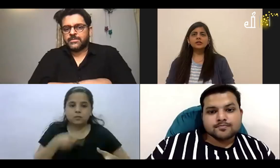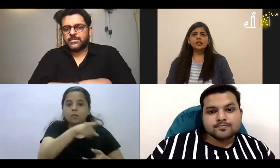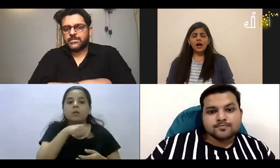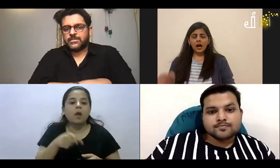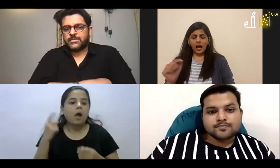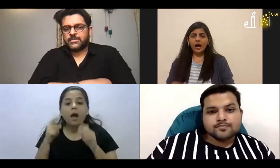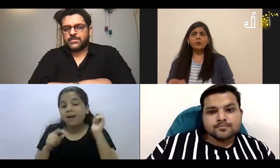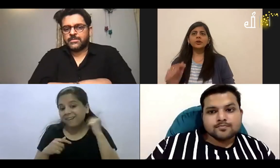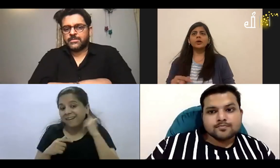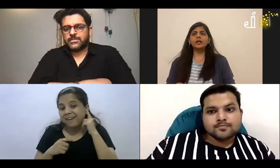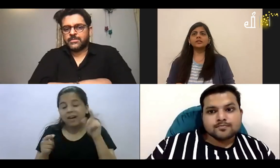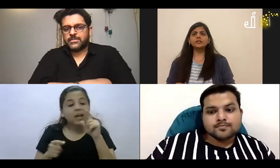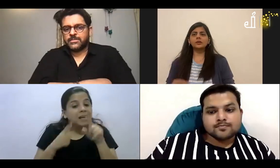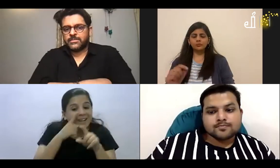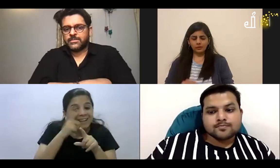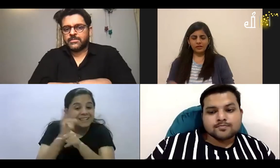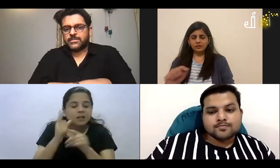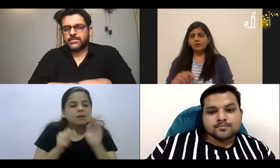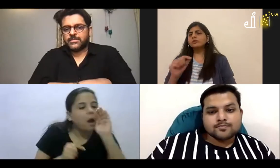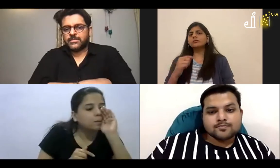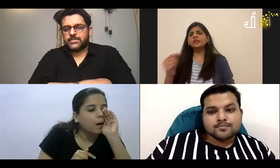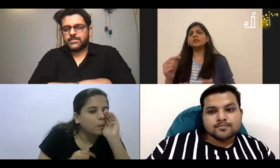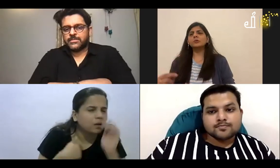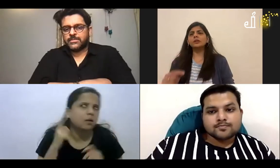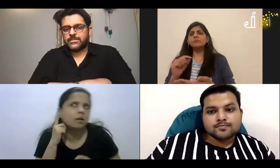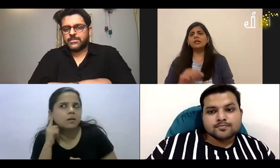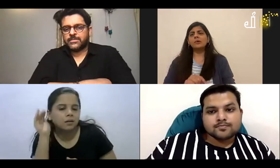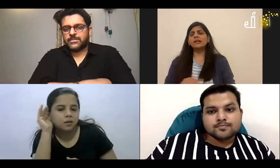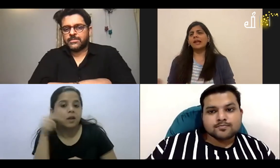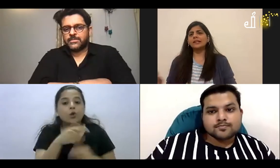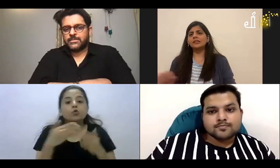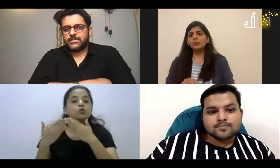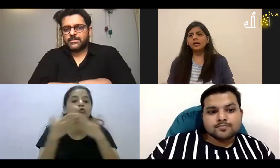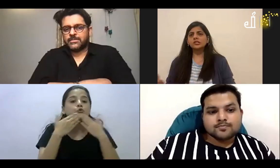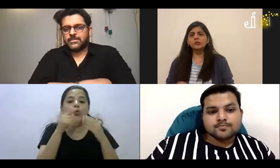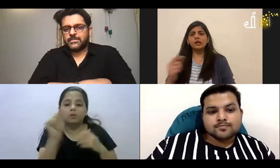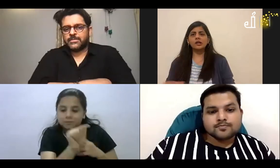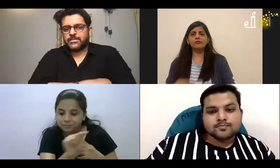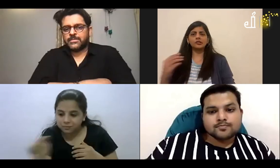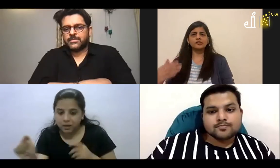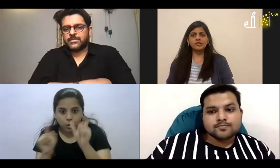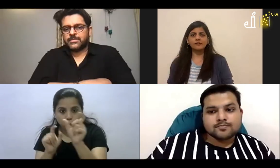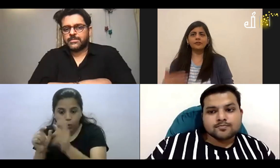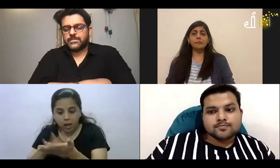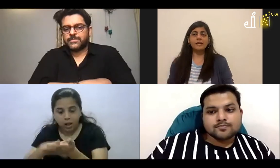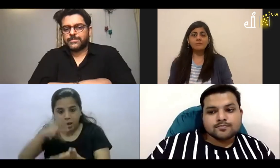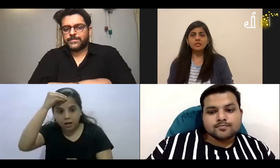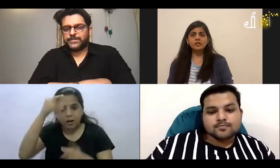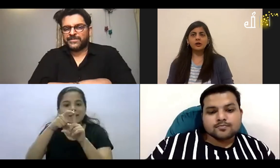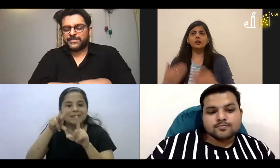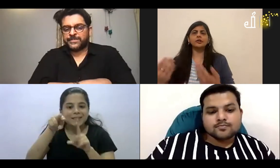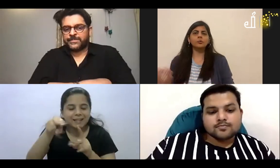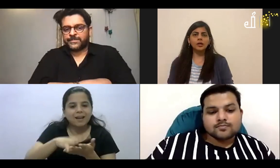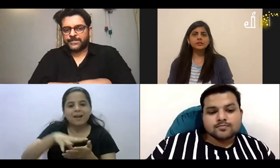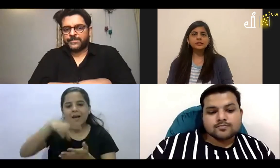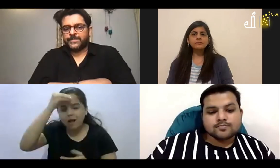ear how the words, in school, they make you underline the words to learn for dictionary, for spelling bee,